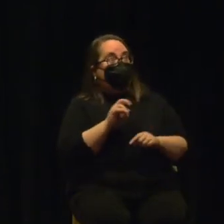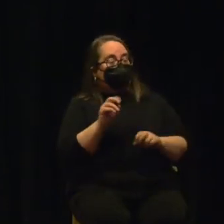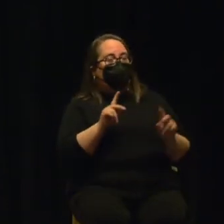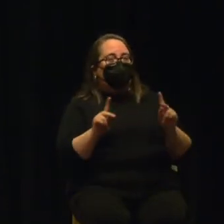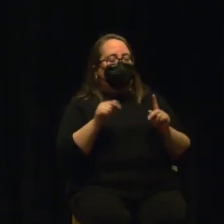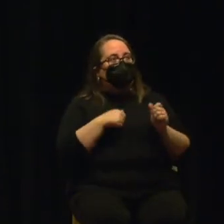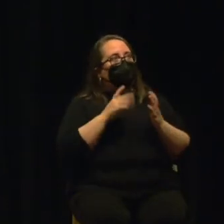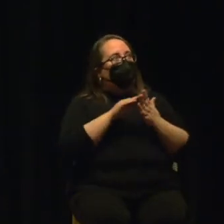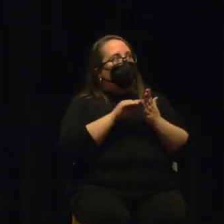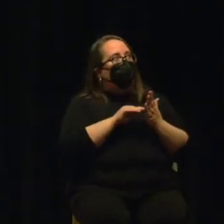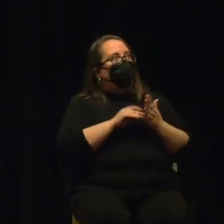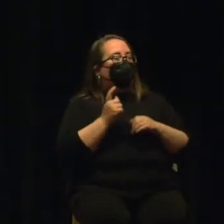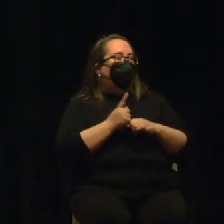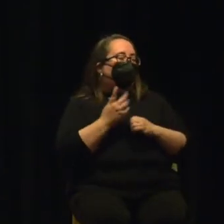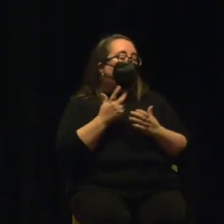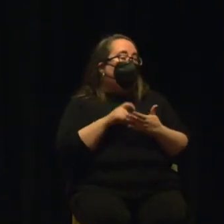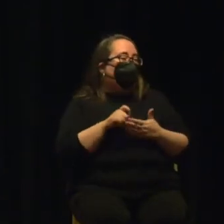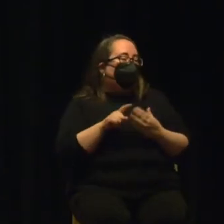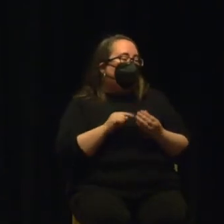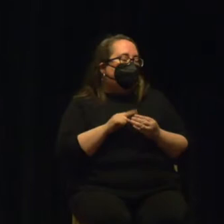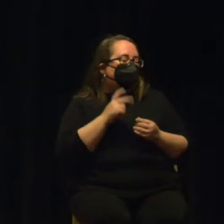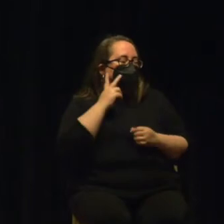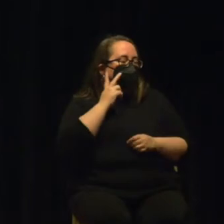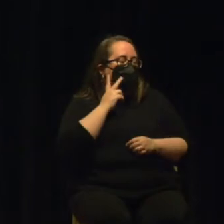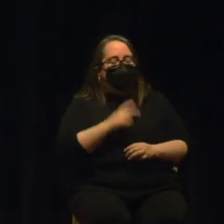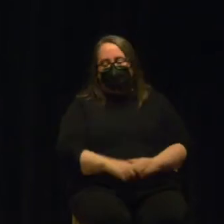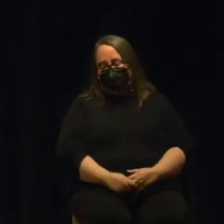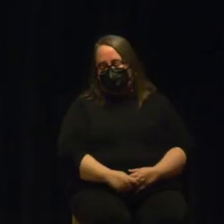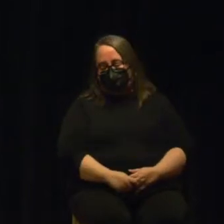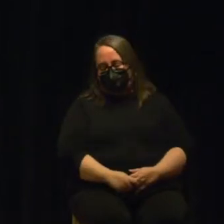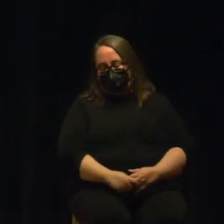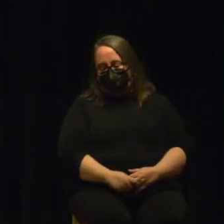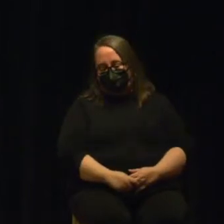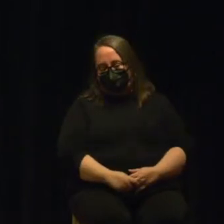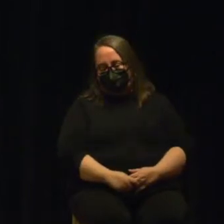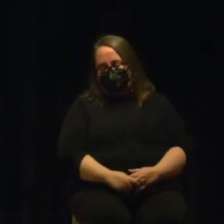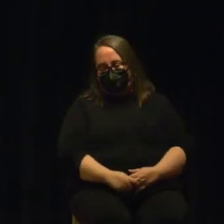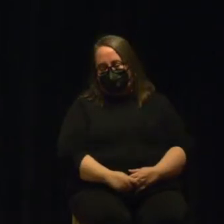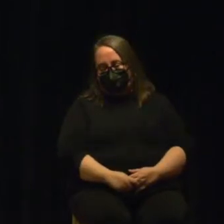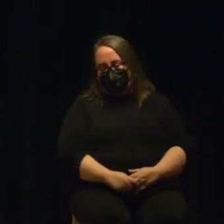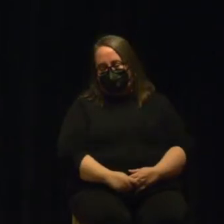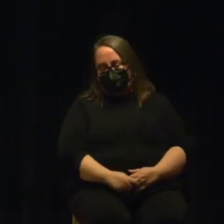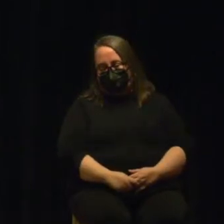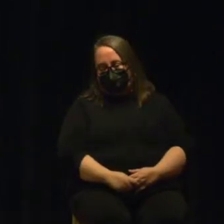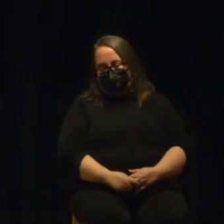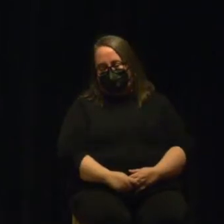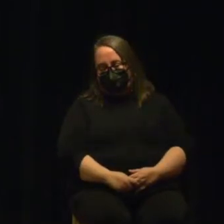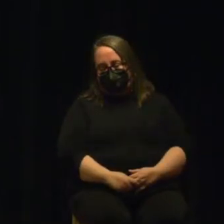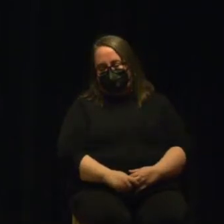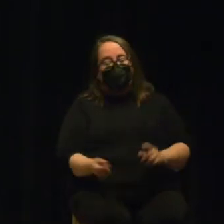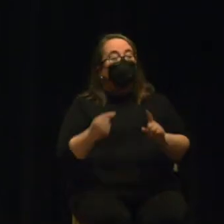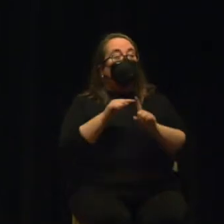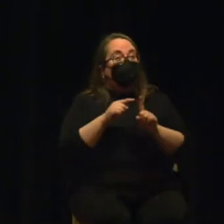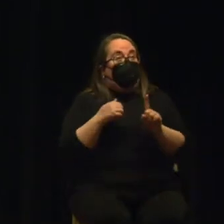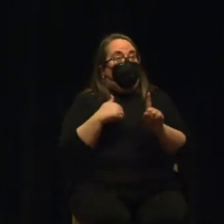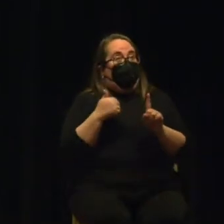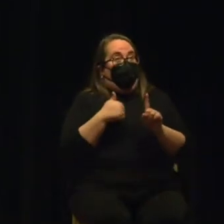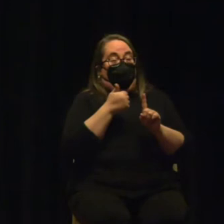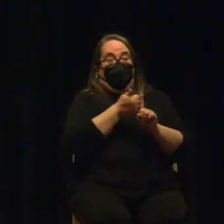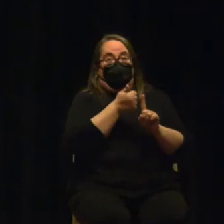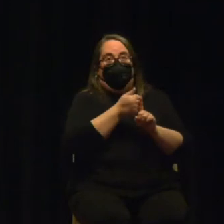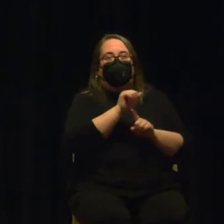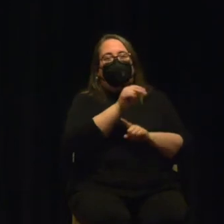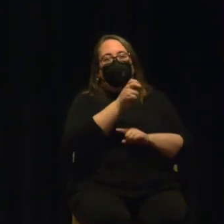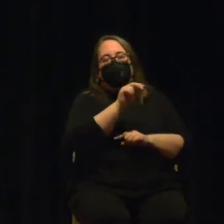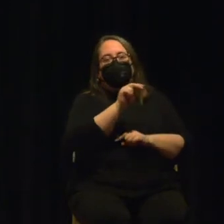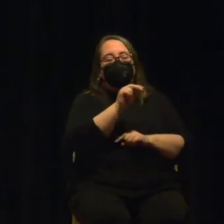be documenting it because one day maybe I want to write about it all. But if you could, go back to young Adrian, mm-hmm. let's